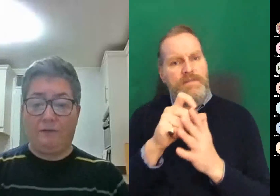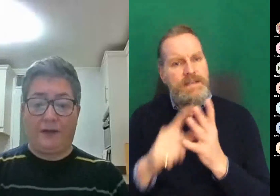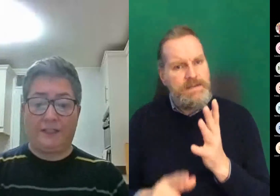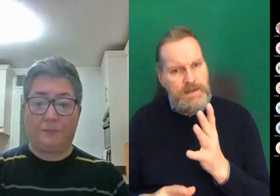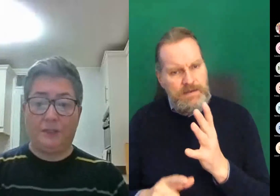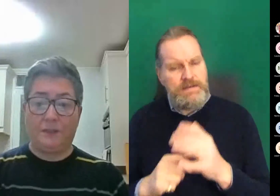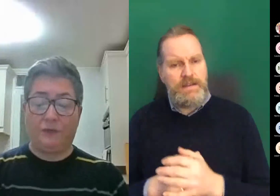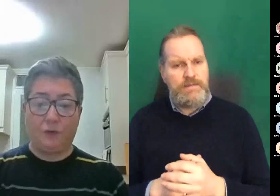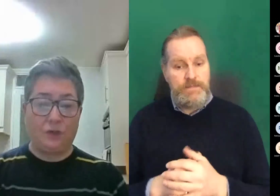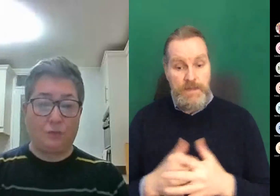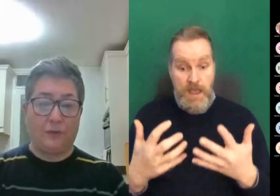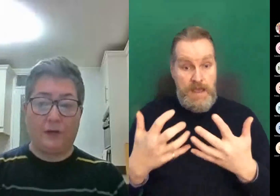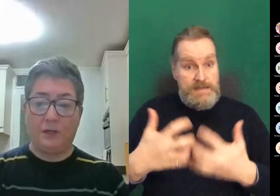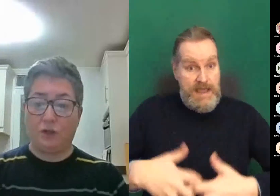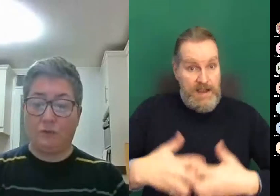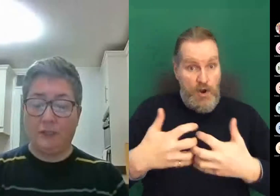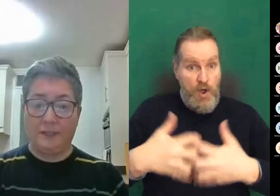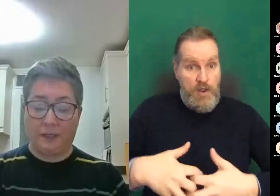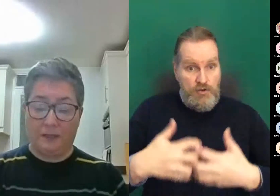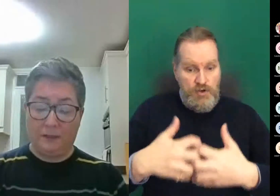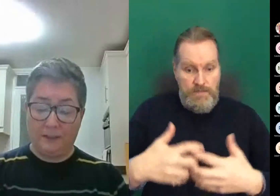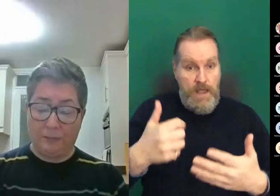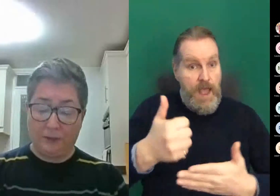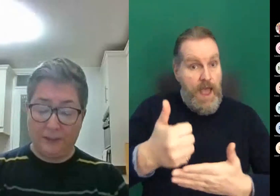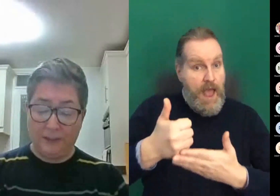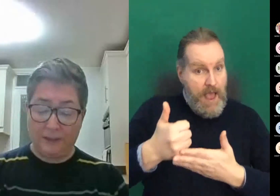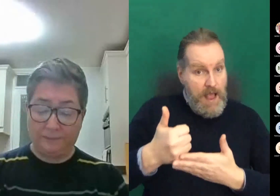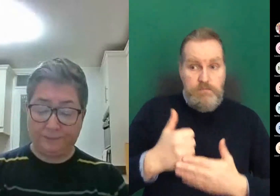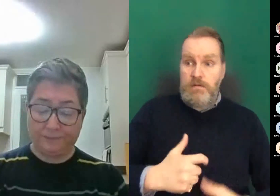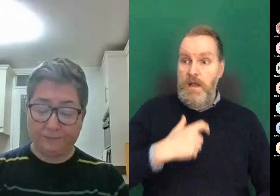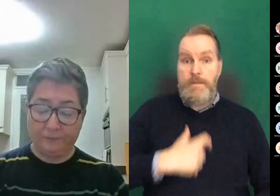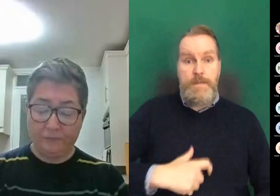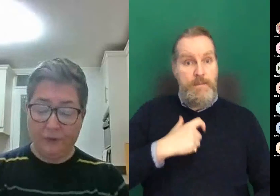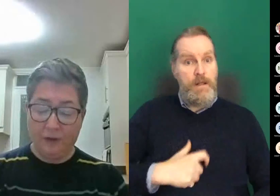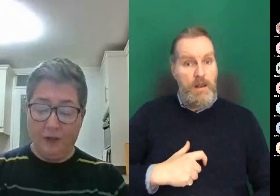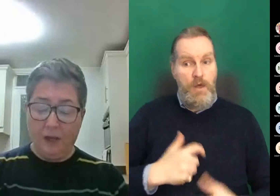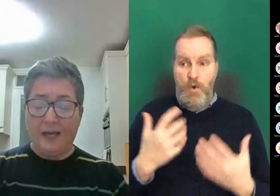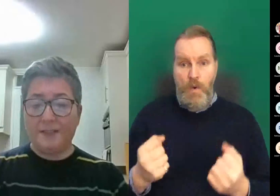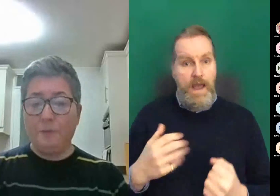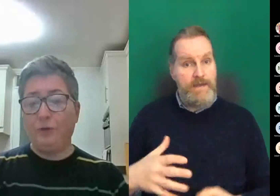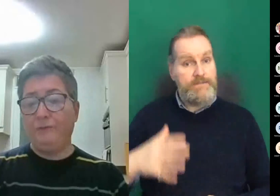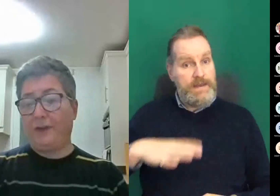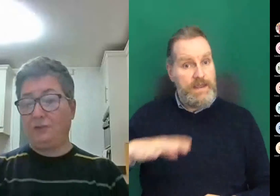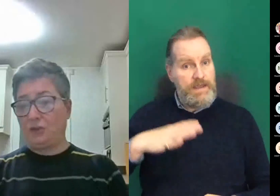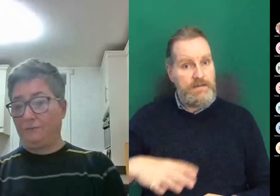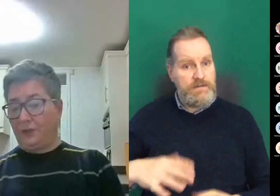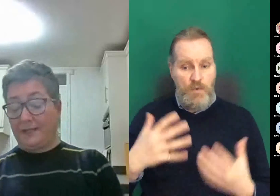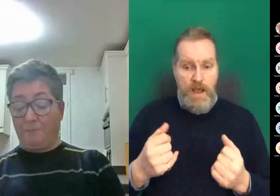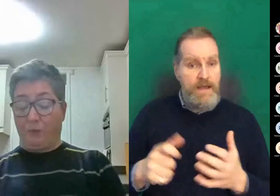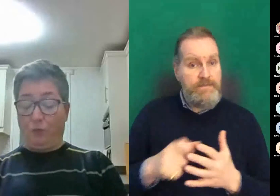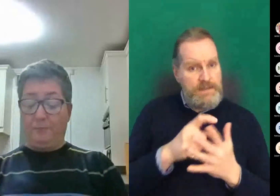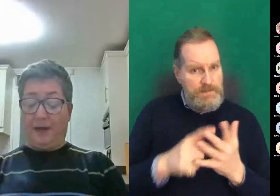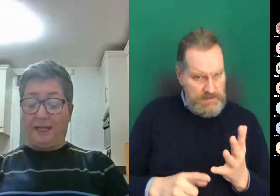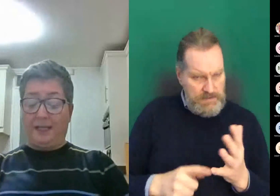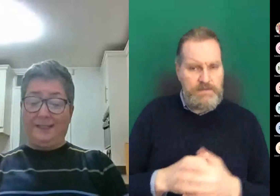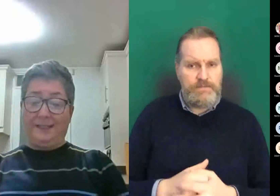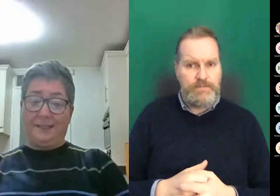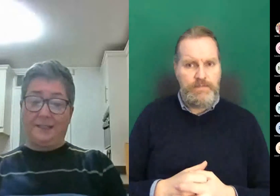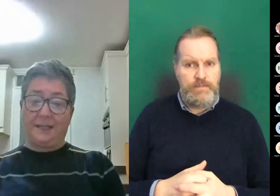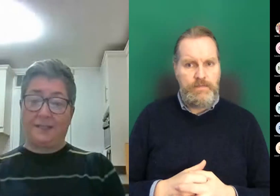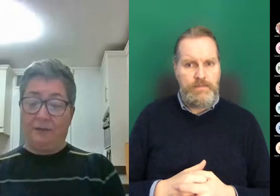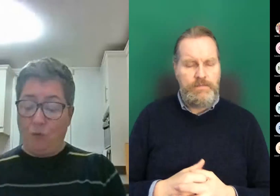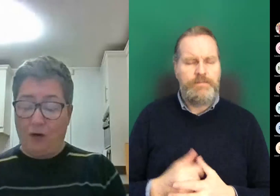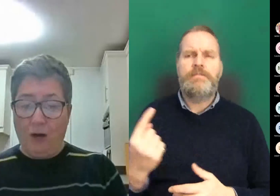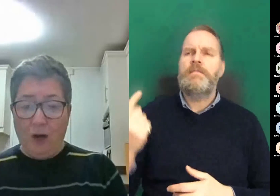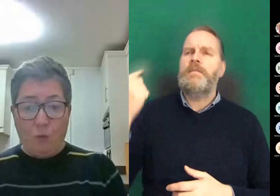has had great advancements for those with additional needs and disabilities. A simple invention, for example, way back